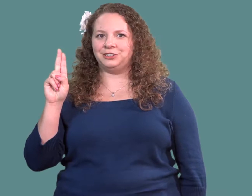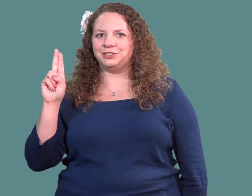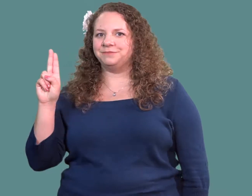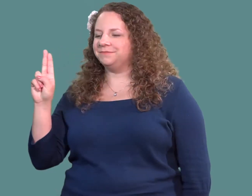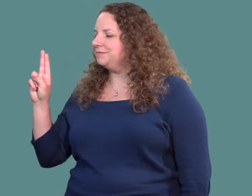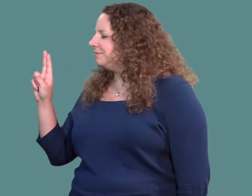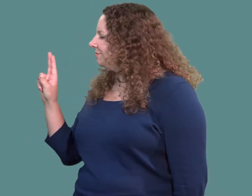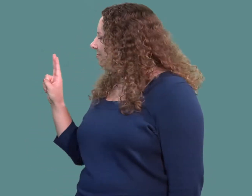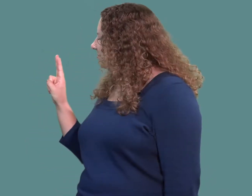fingers.